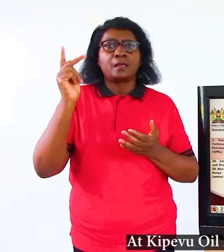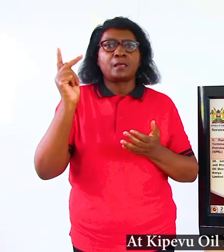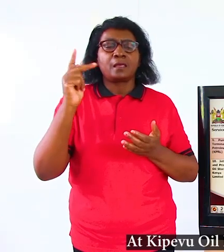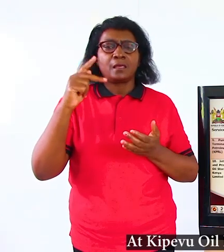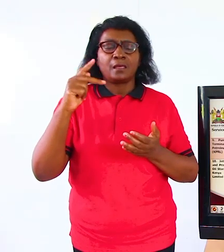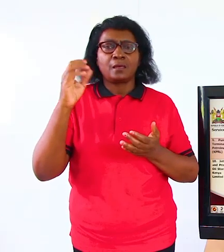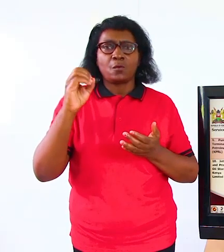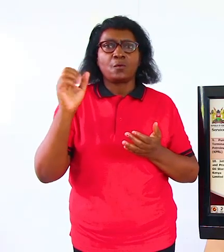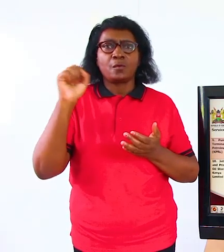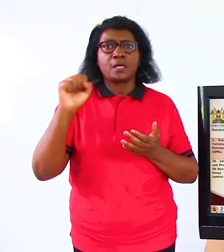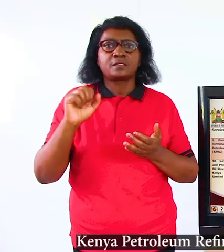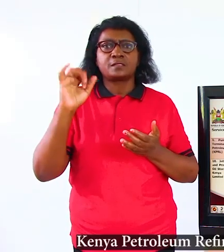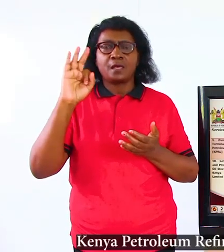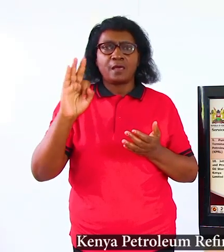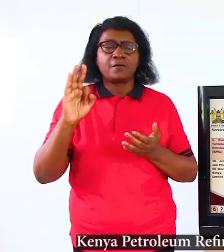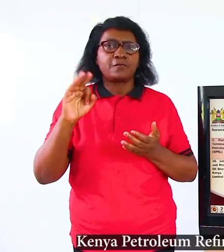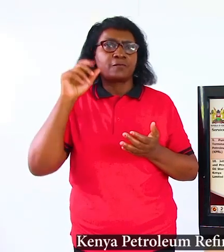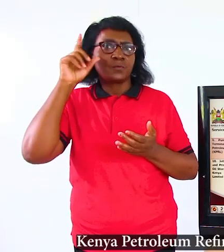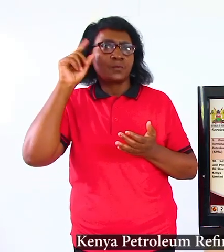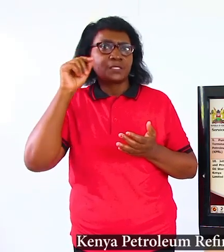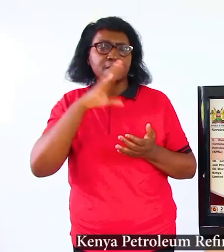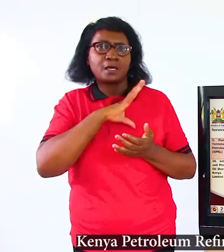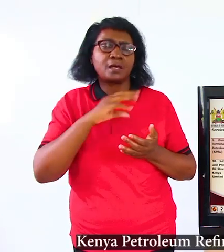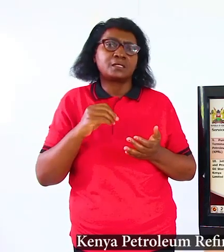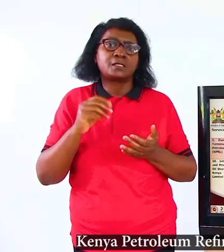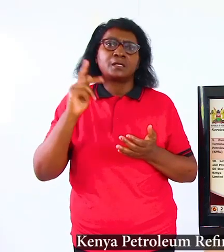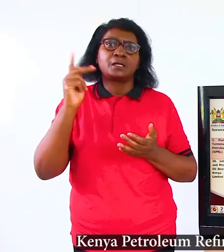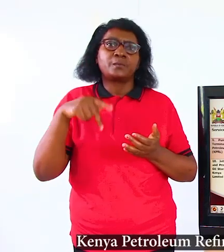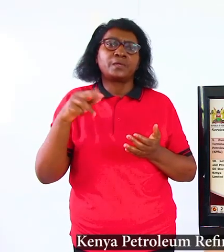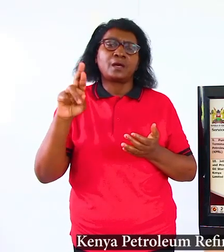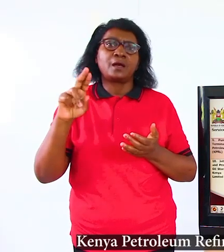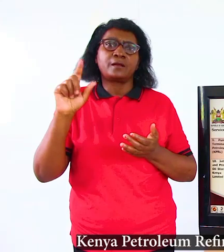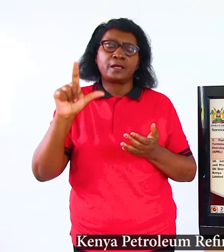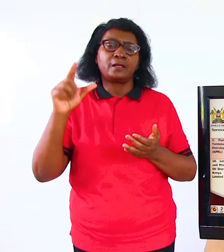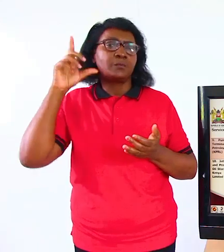KOSF and Kenya Petroleum Refineries Limited KPRL.